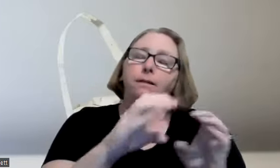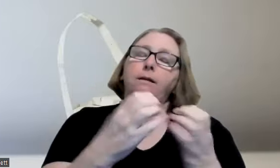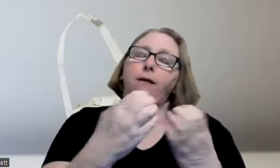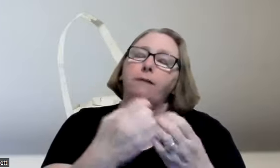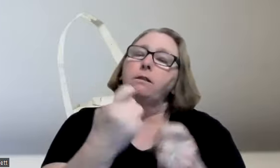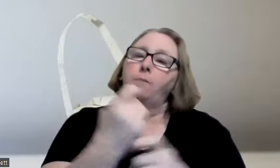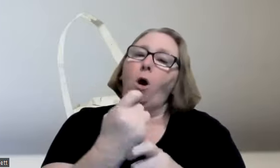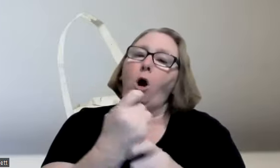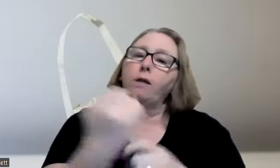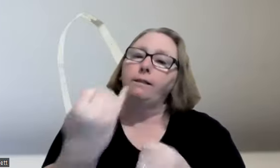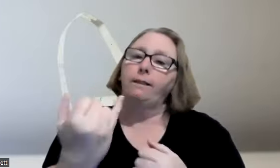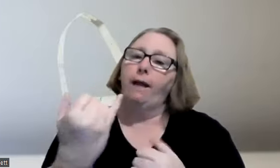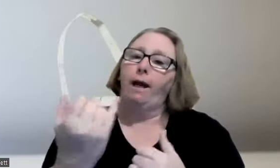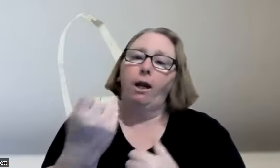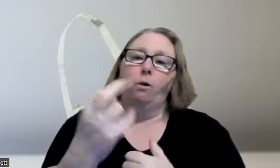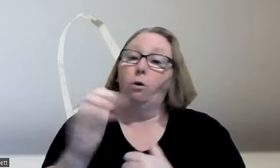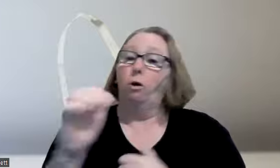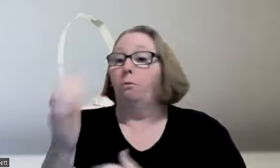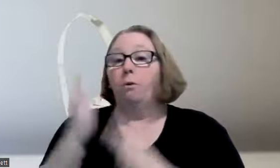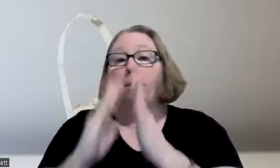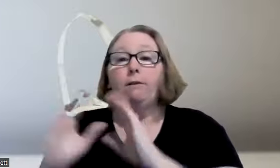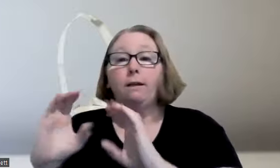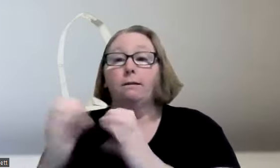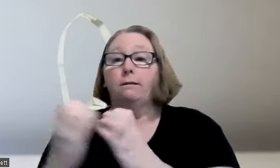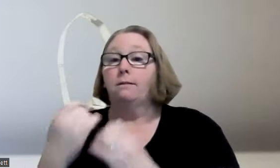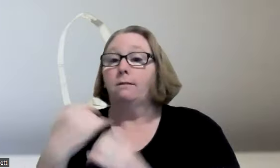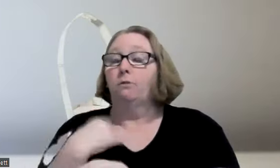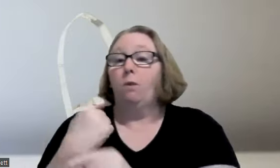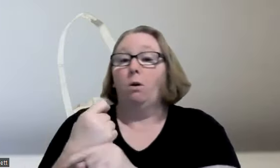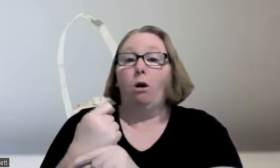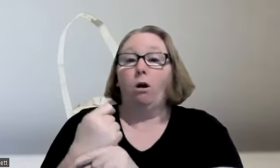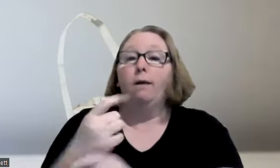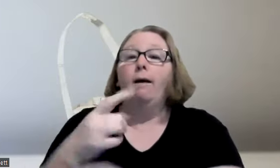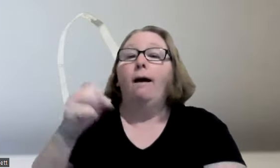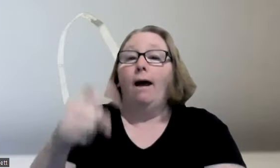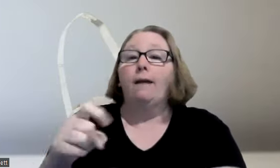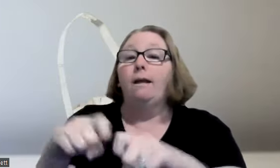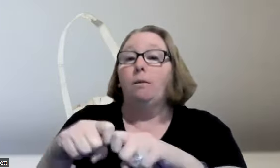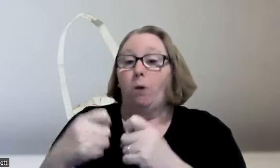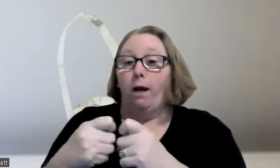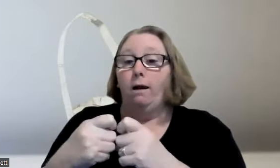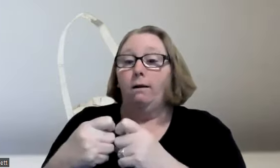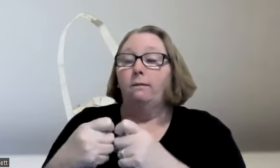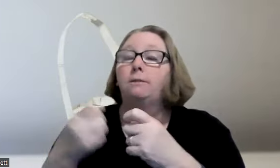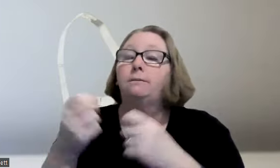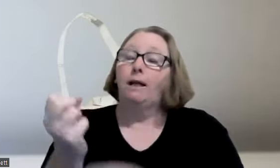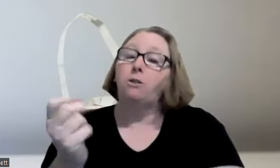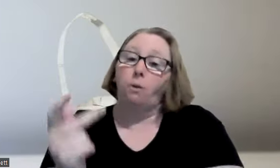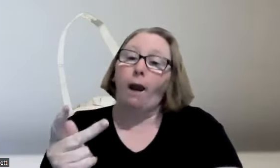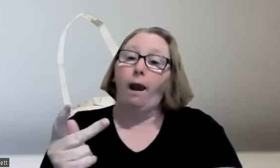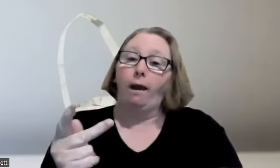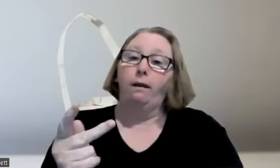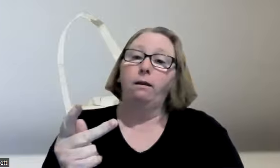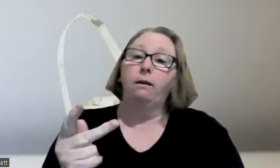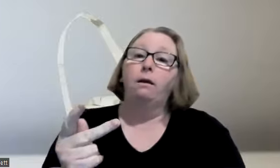this class has been hard today, or previous classes have been hard, I need a break, that's okay.